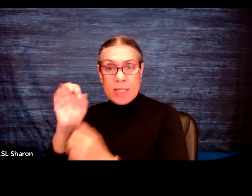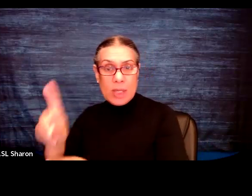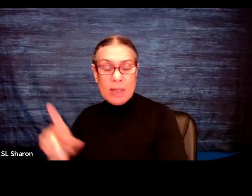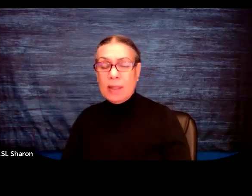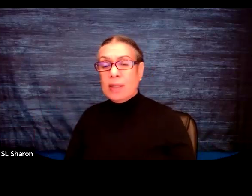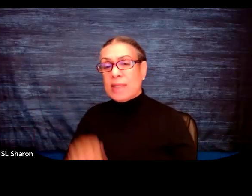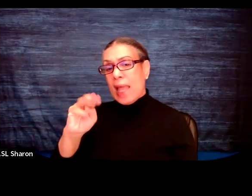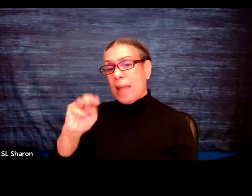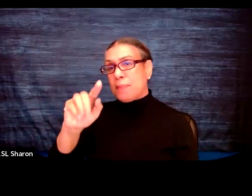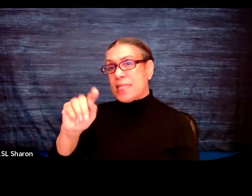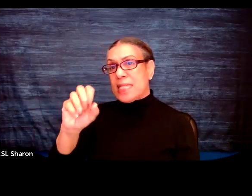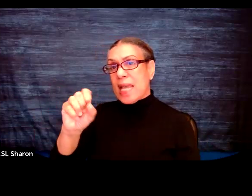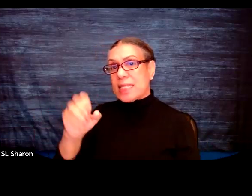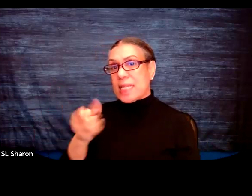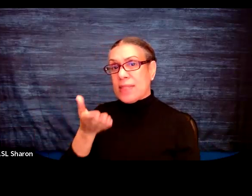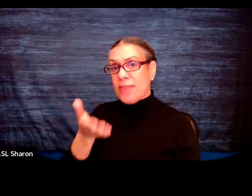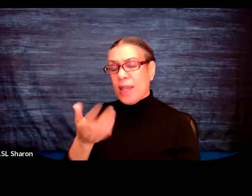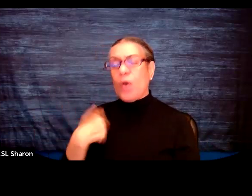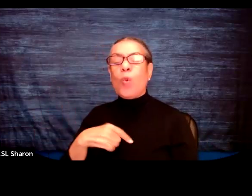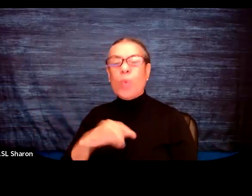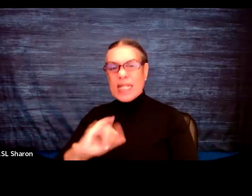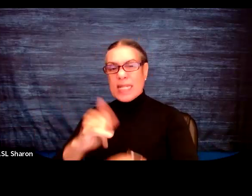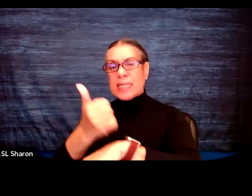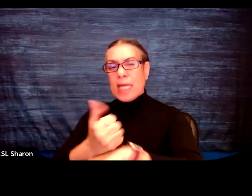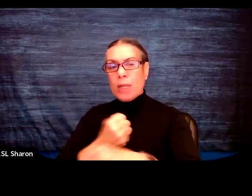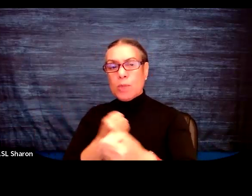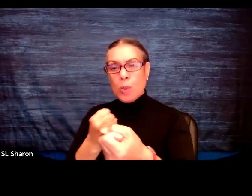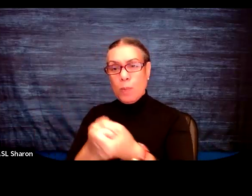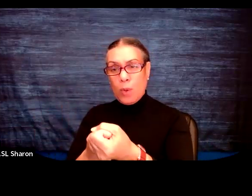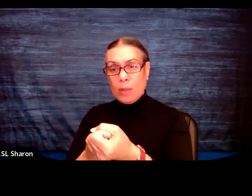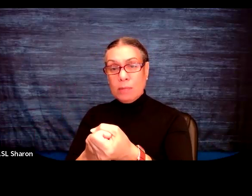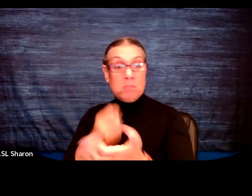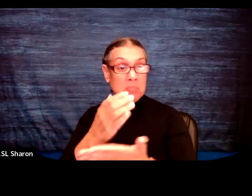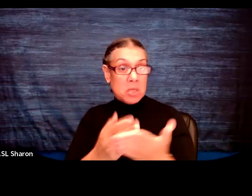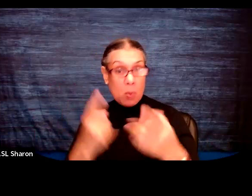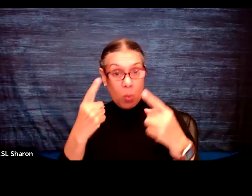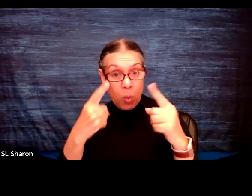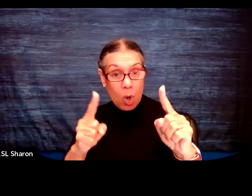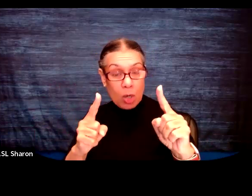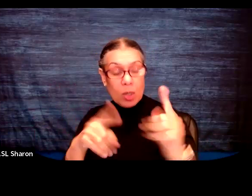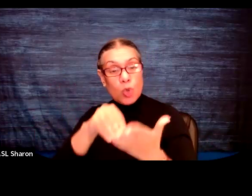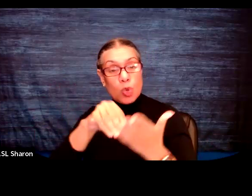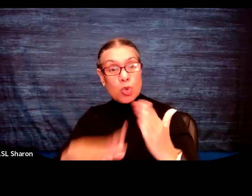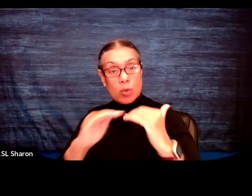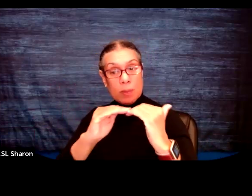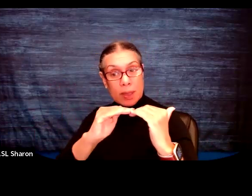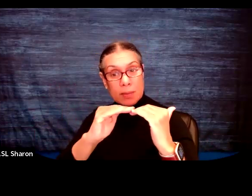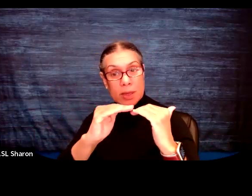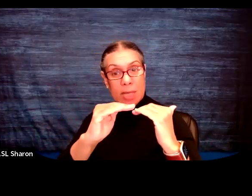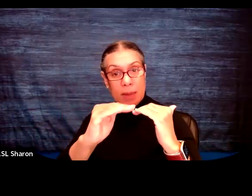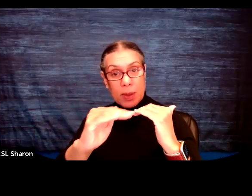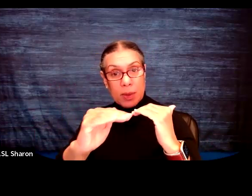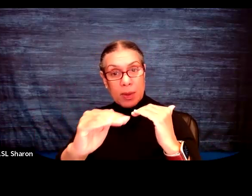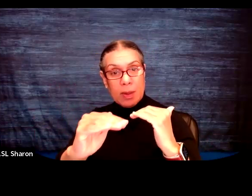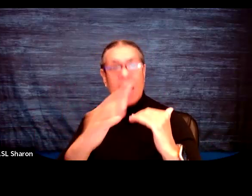MTSS is there, we can put supports in place, many of which work, stabilize the student, and then actually help the student